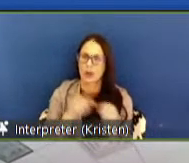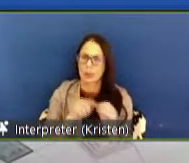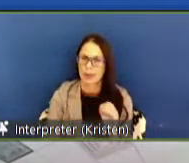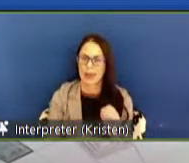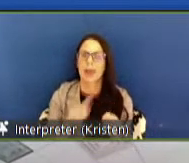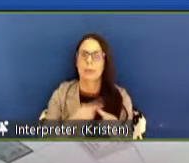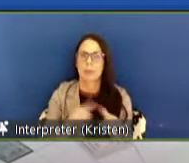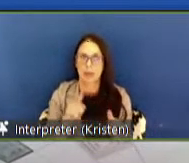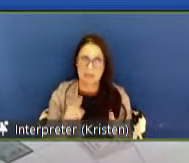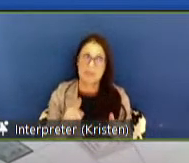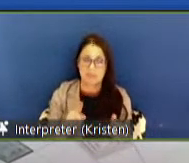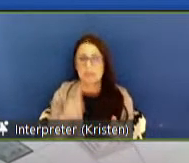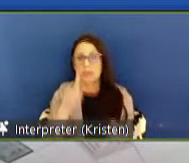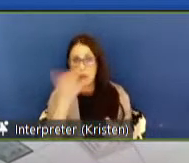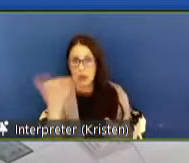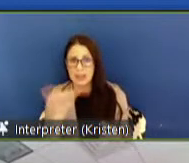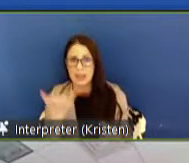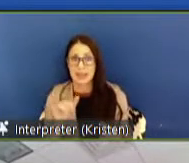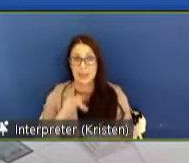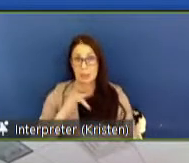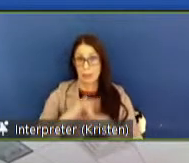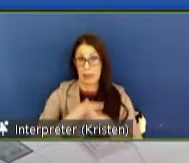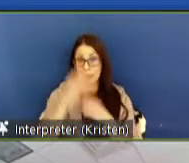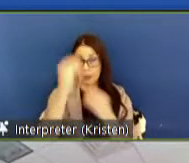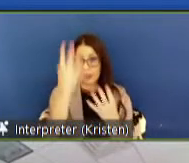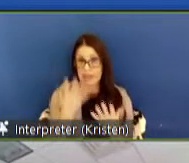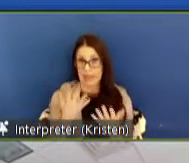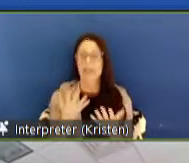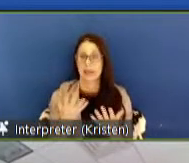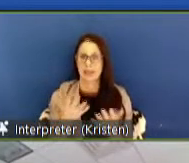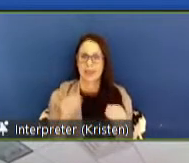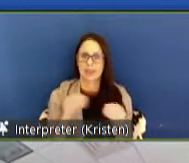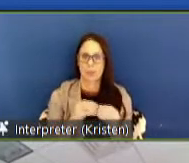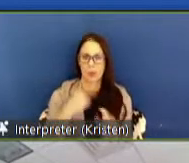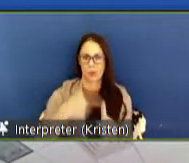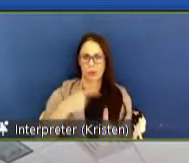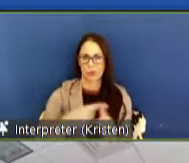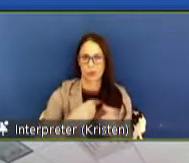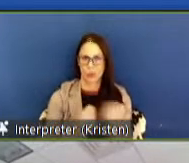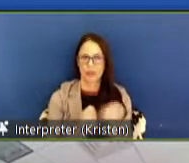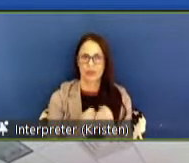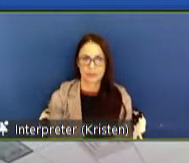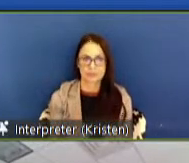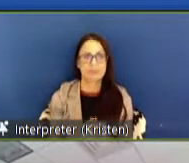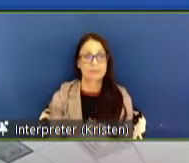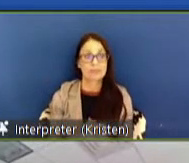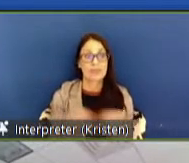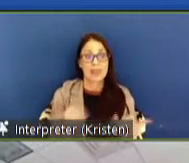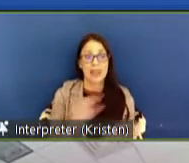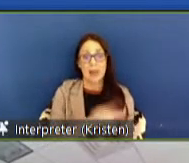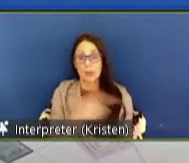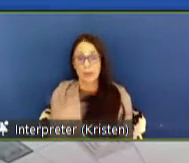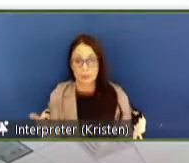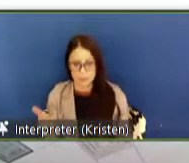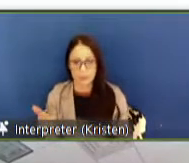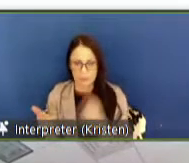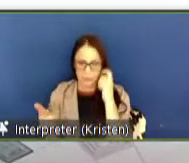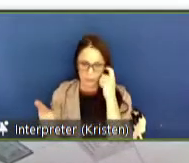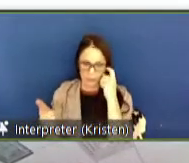is some preliminary data that is a little bit more reassuring. And then I'll turn it over to Director Bookman. Thank